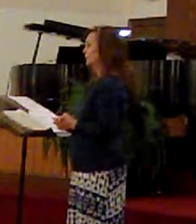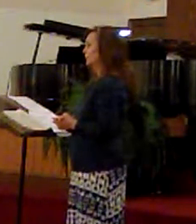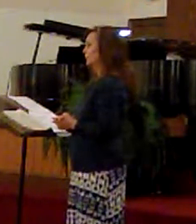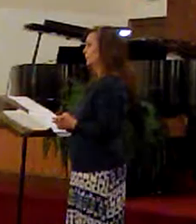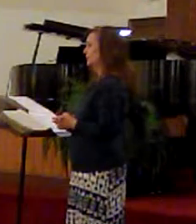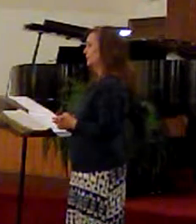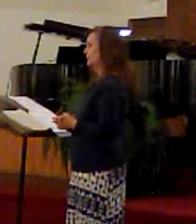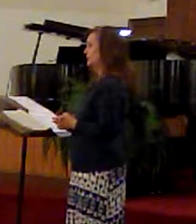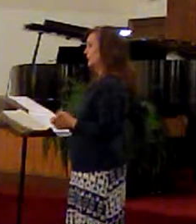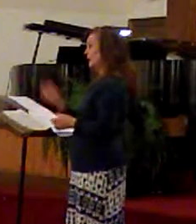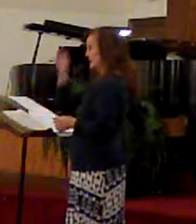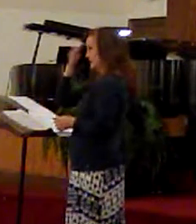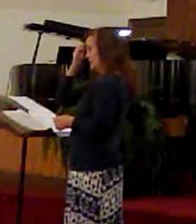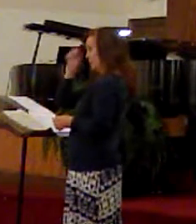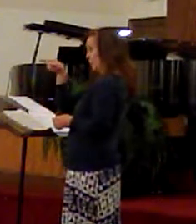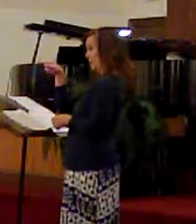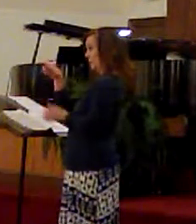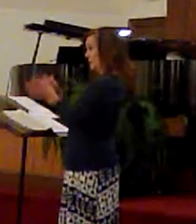Did you know that about the Bible?